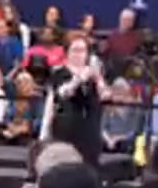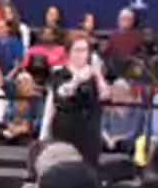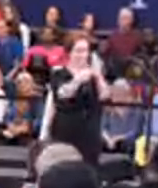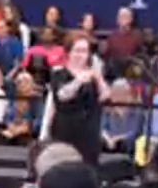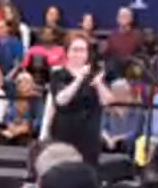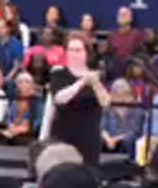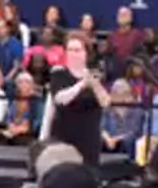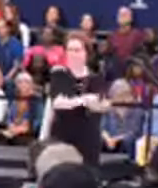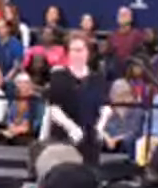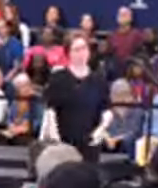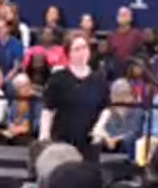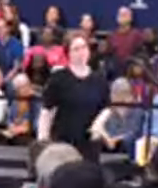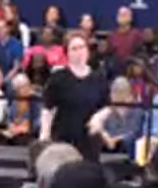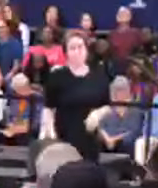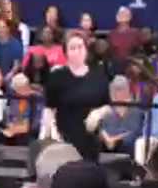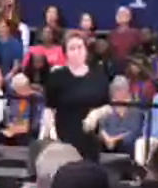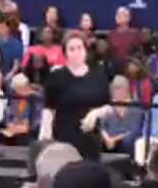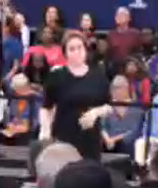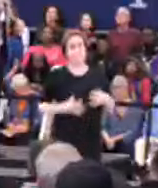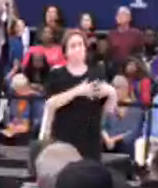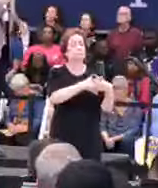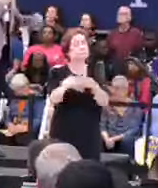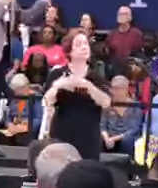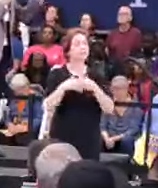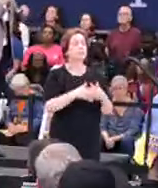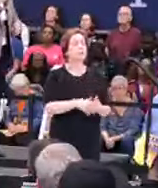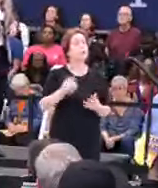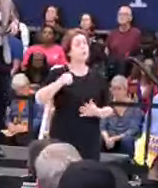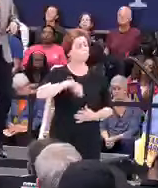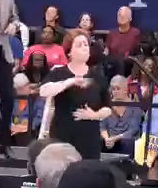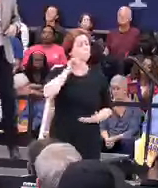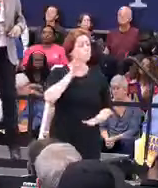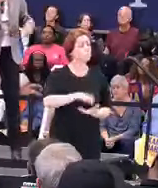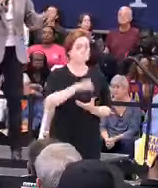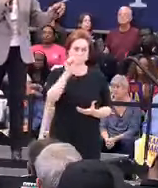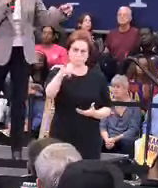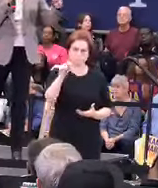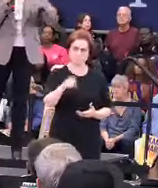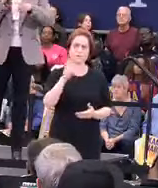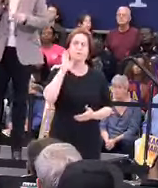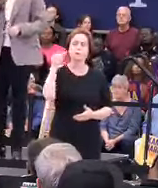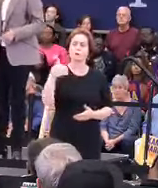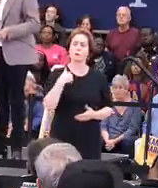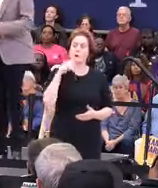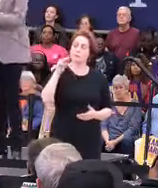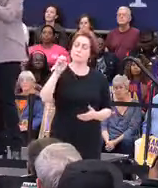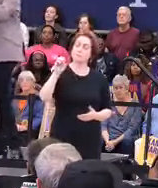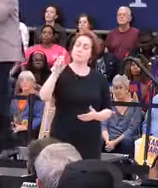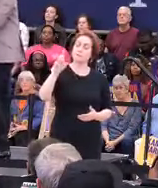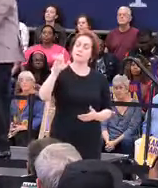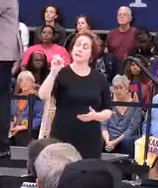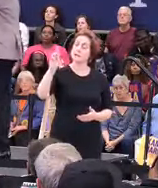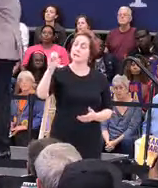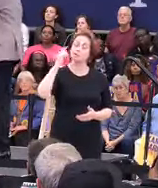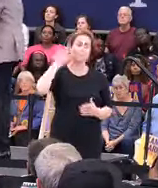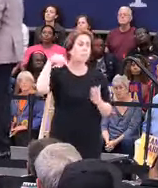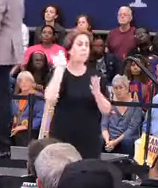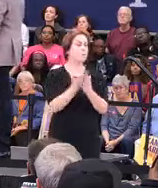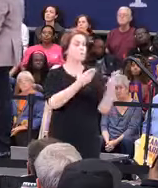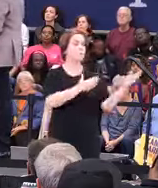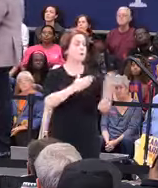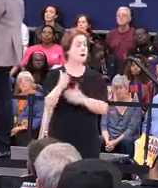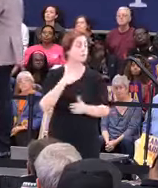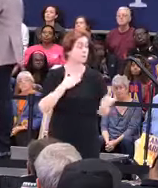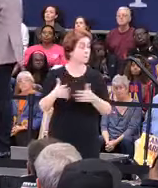that deductible. And so in the America we believe in, yes, we will have a Medicare for All plan. And my plan is